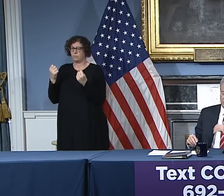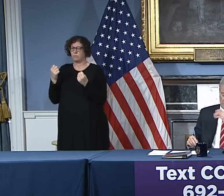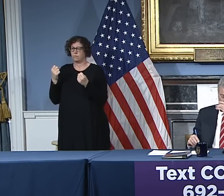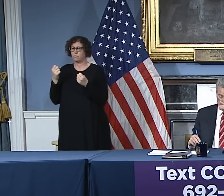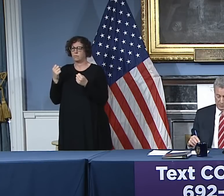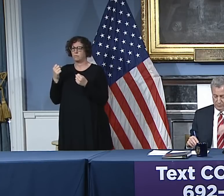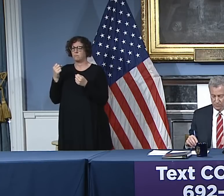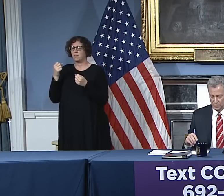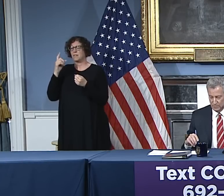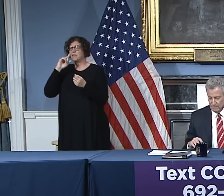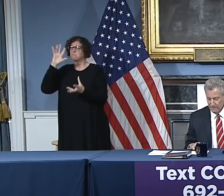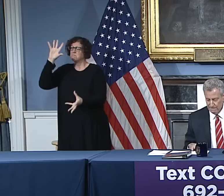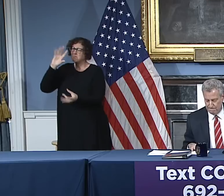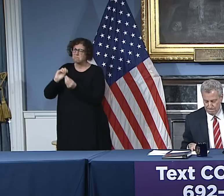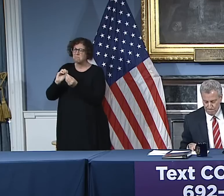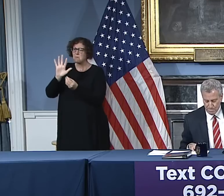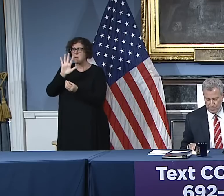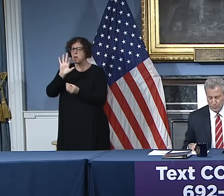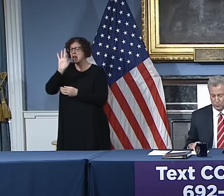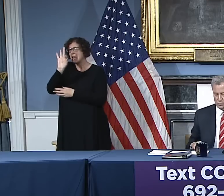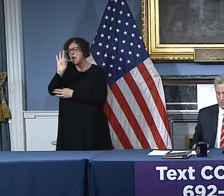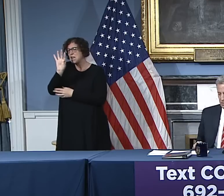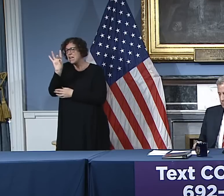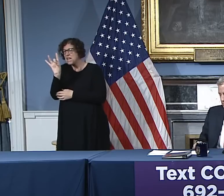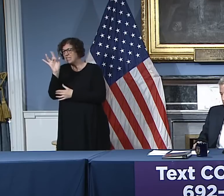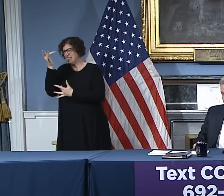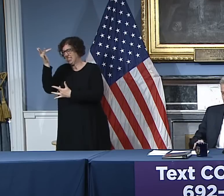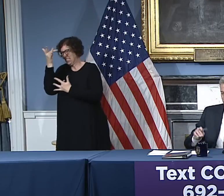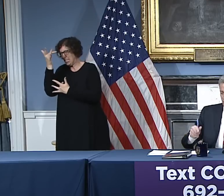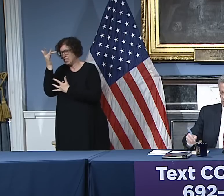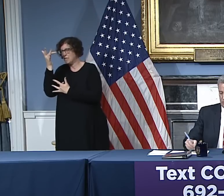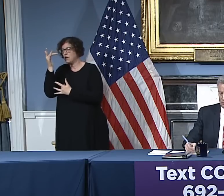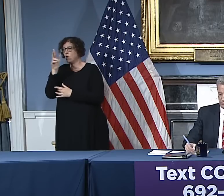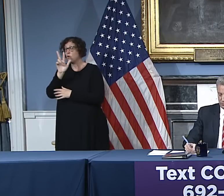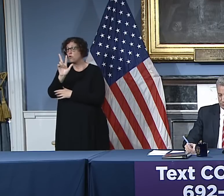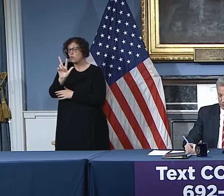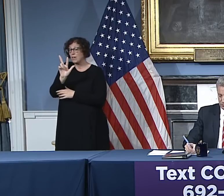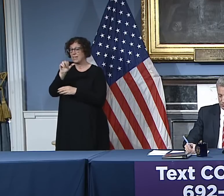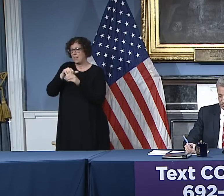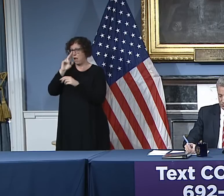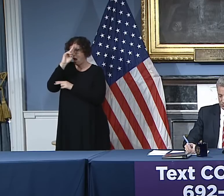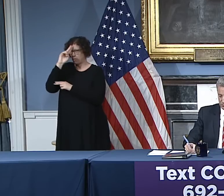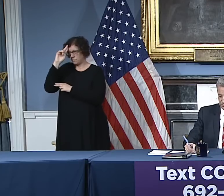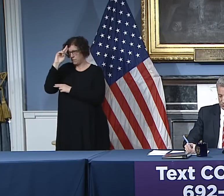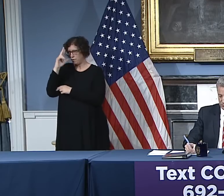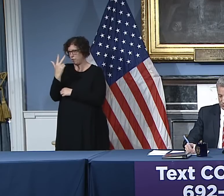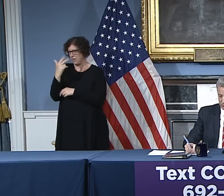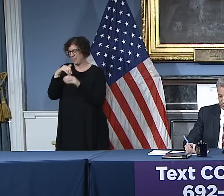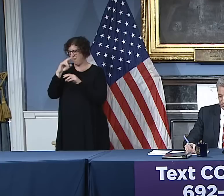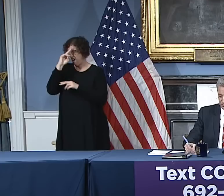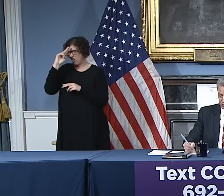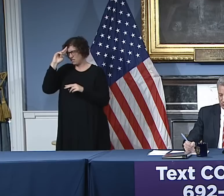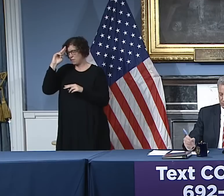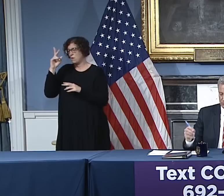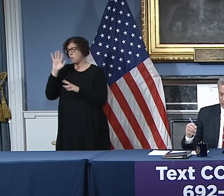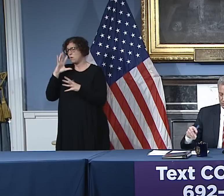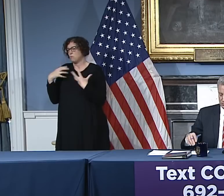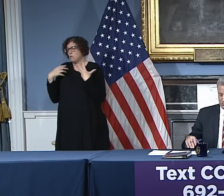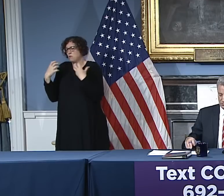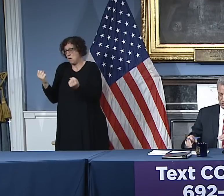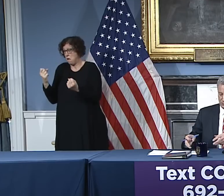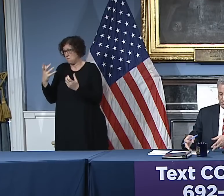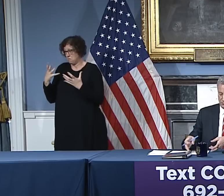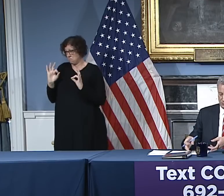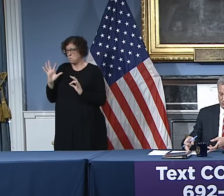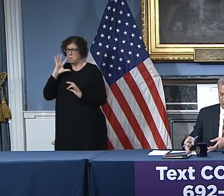hospitalized, and that's including one that was discharged today, so that brings it to 3, and that's with